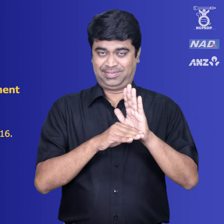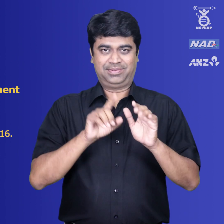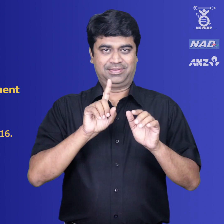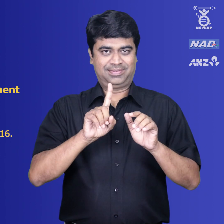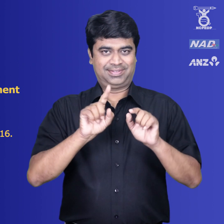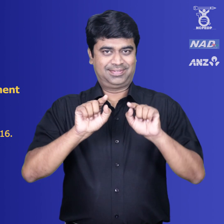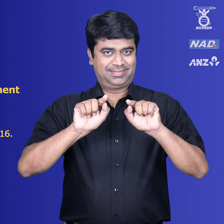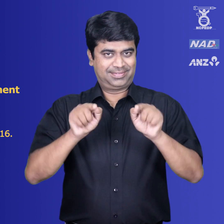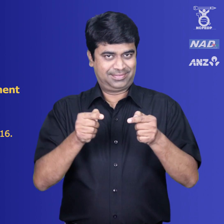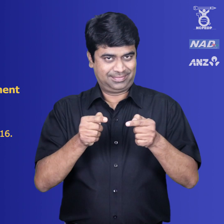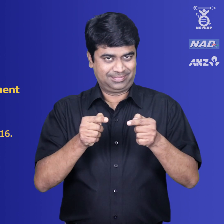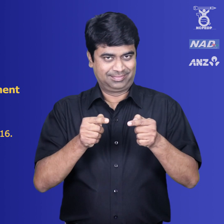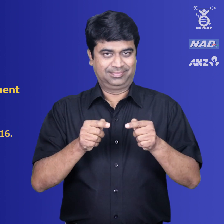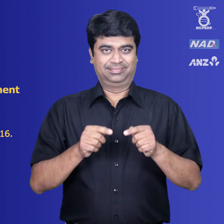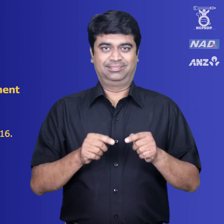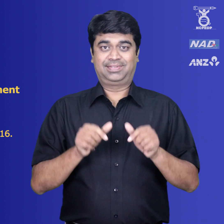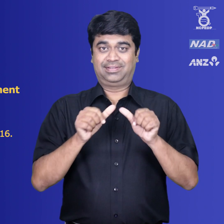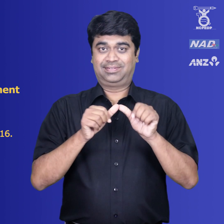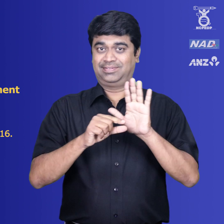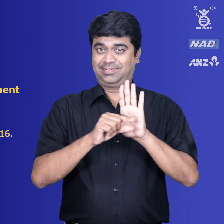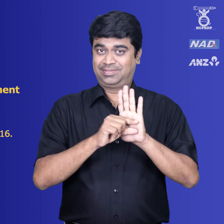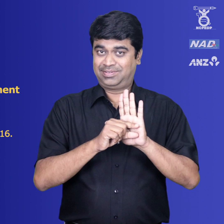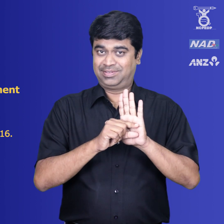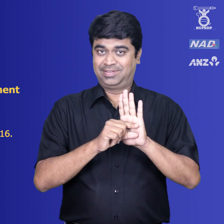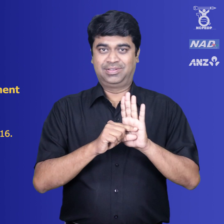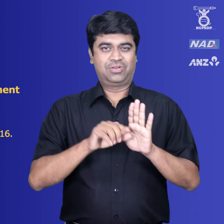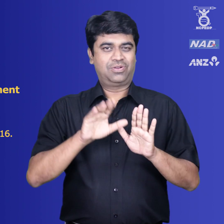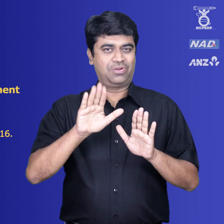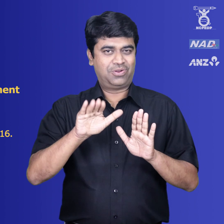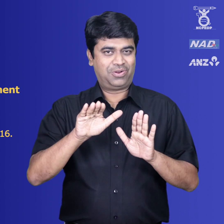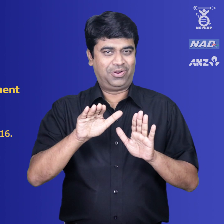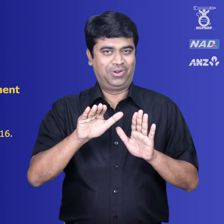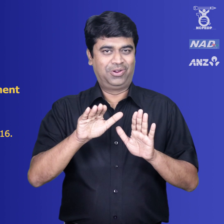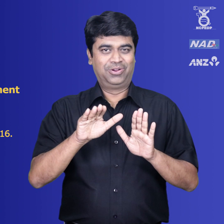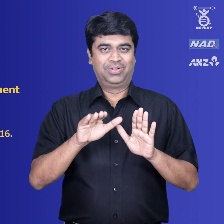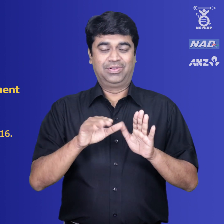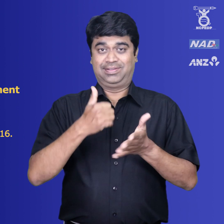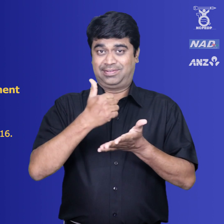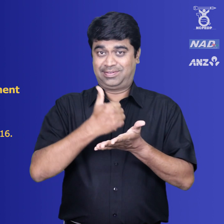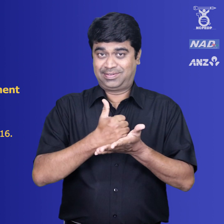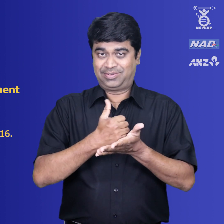This Act may be called the Rights of Persons with Disabilities Act